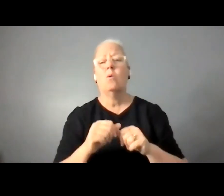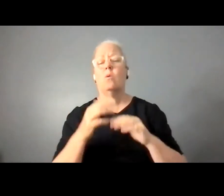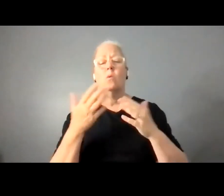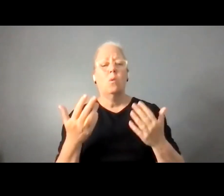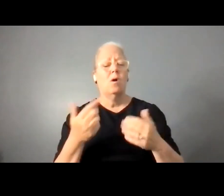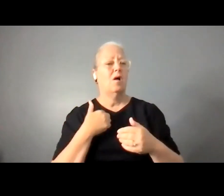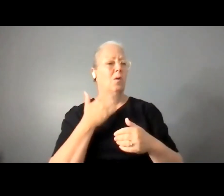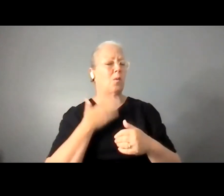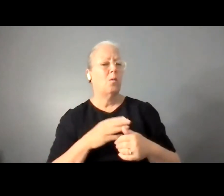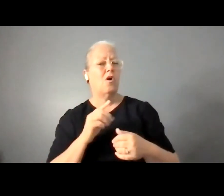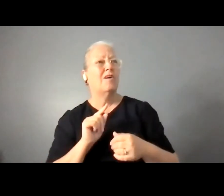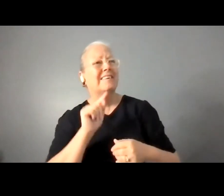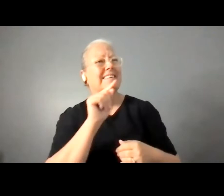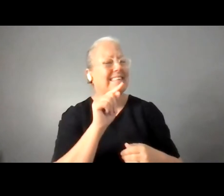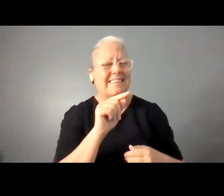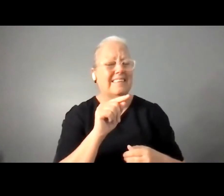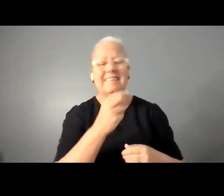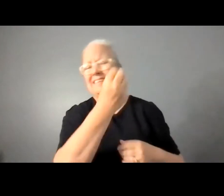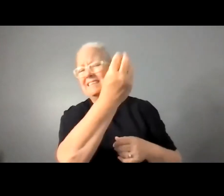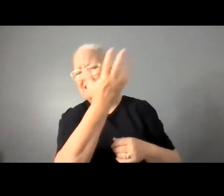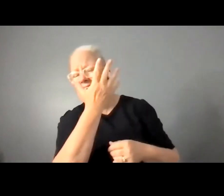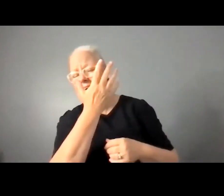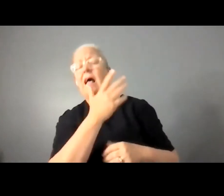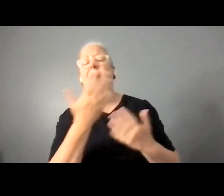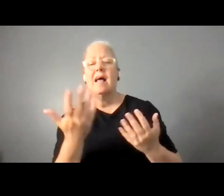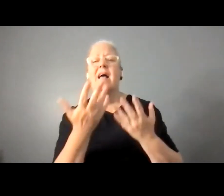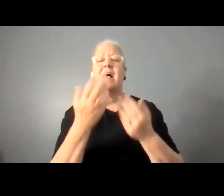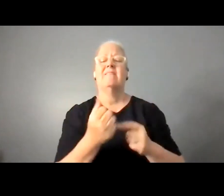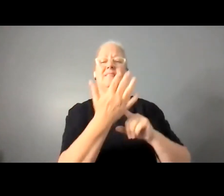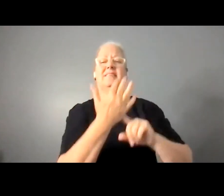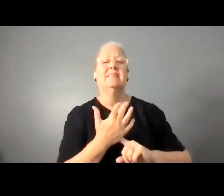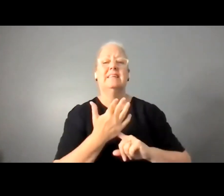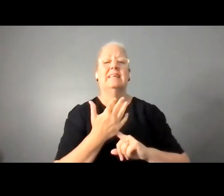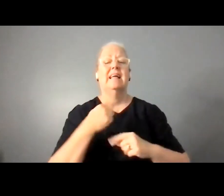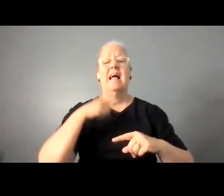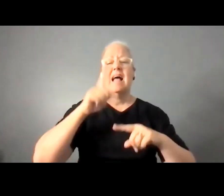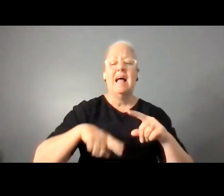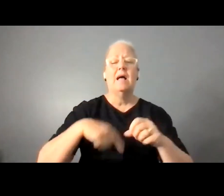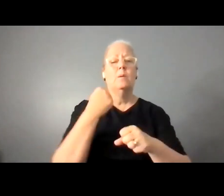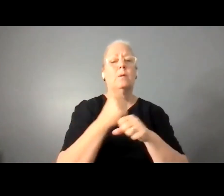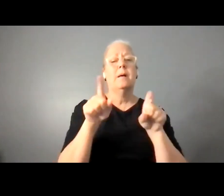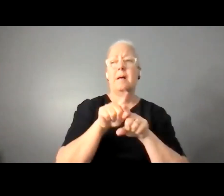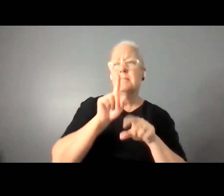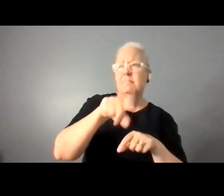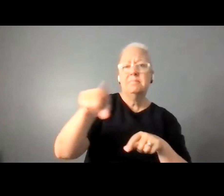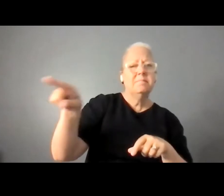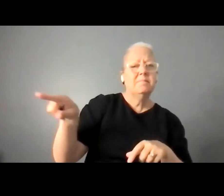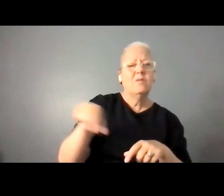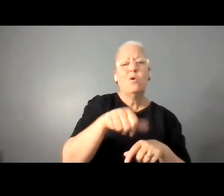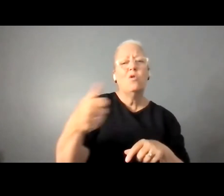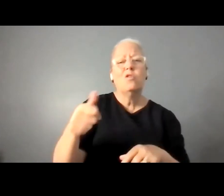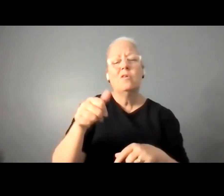because of sun. So it's like I'm discriminated because I can't work like others. So it's a